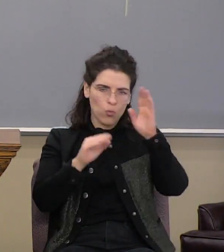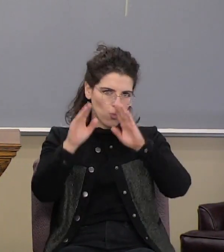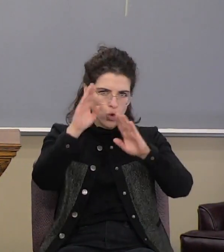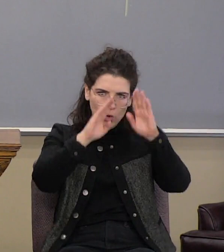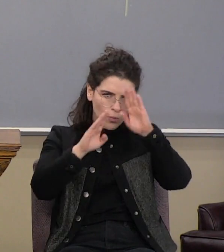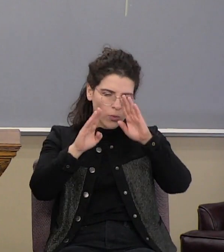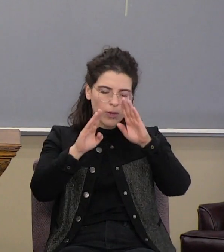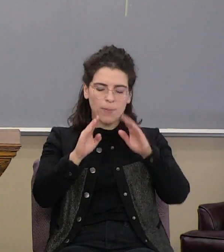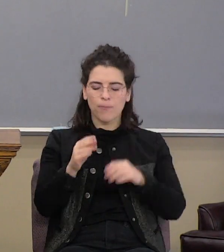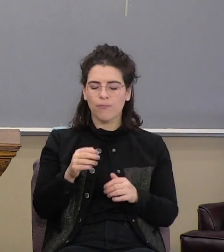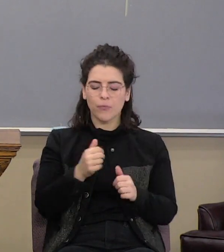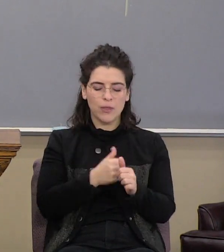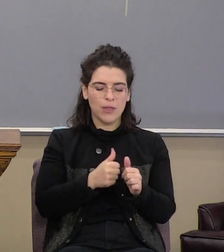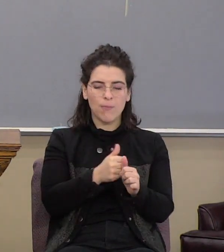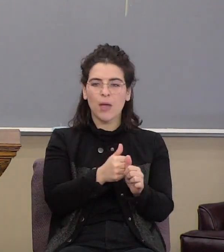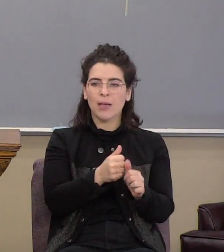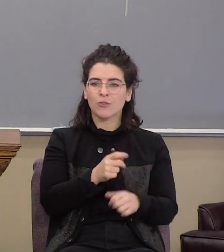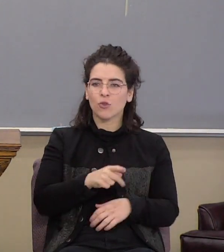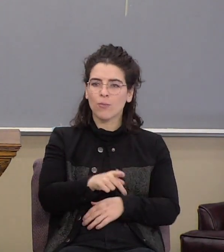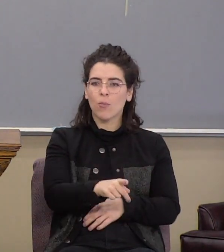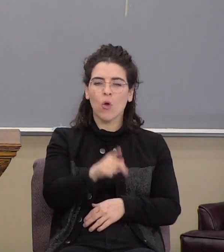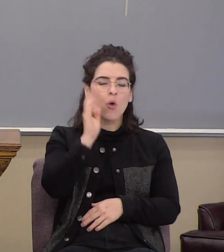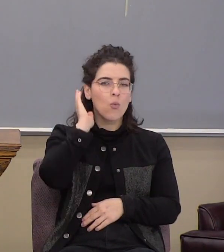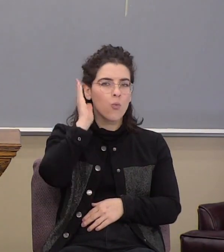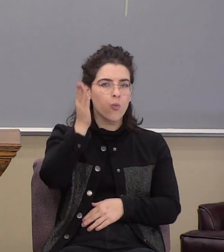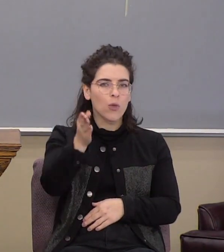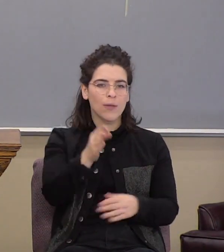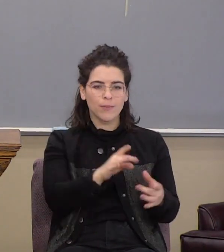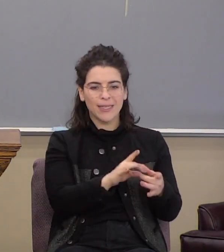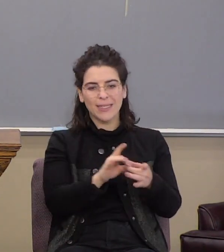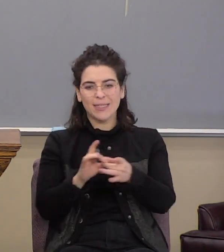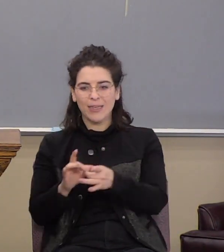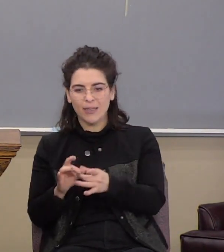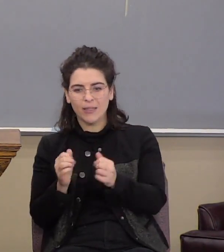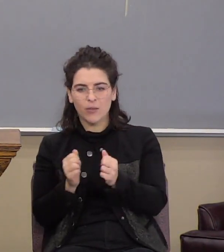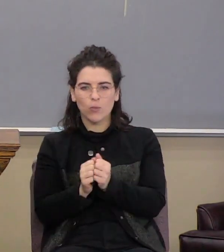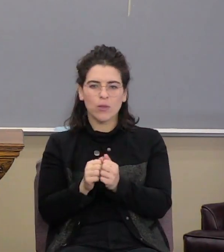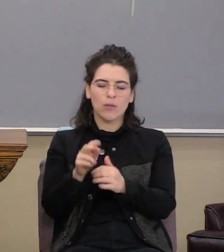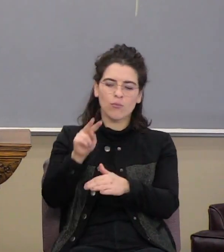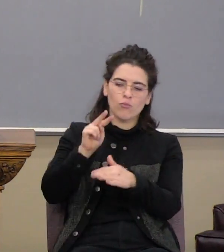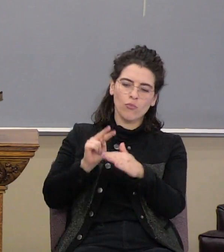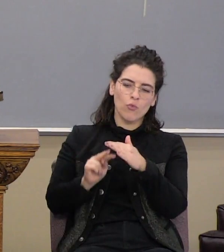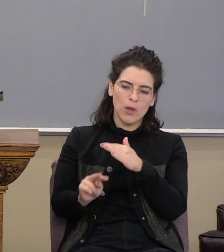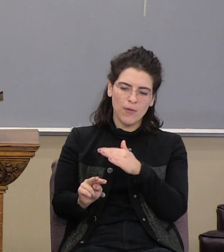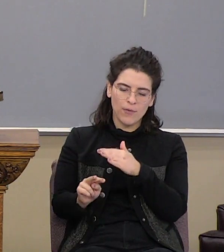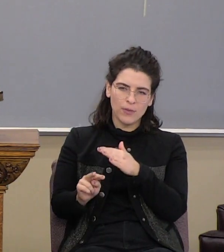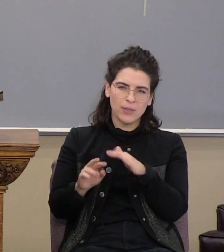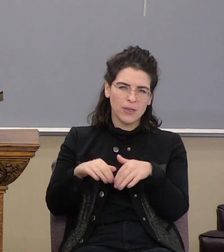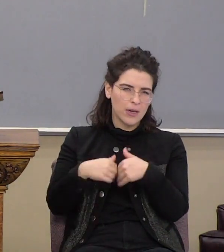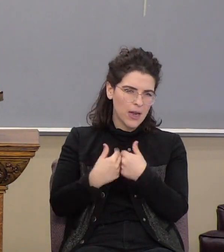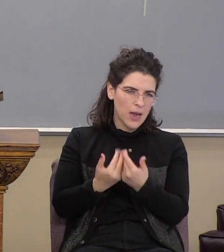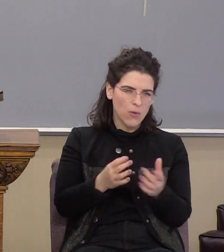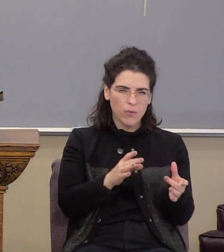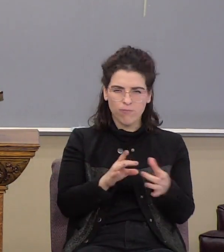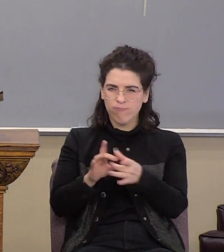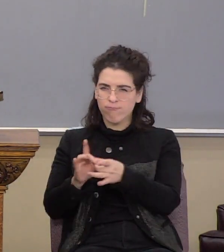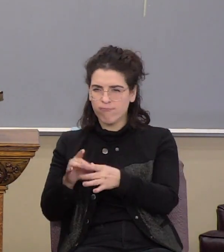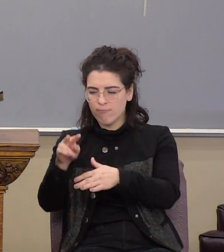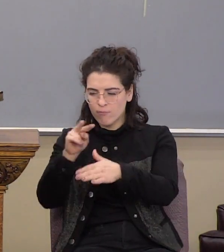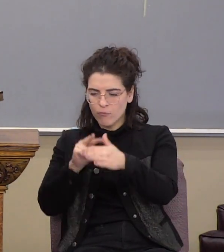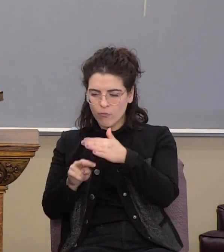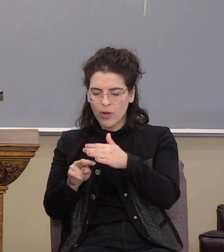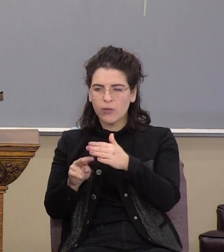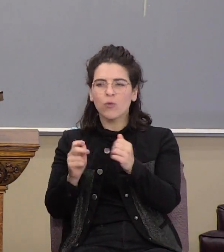be referring to prophecy. And he does so in relationship to resurrection. Don't